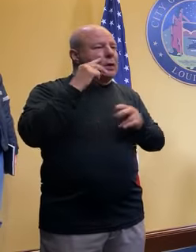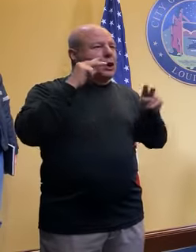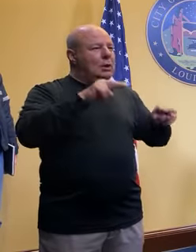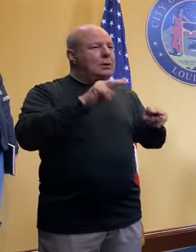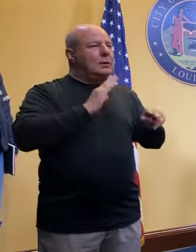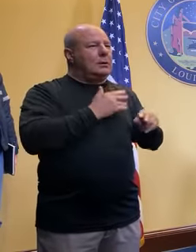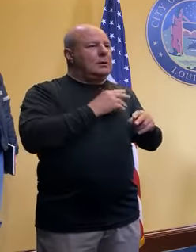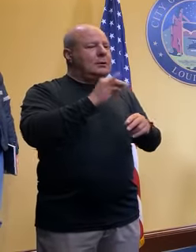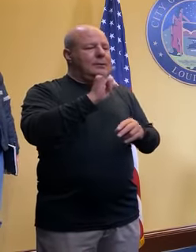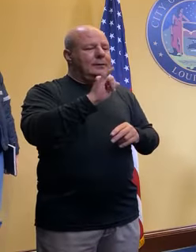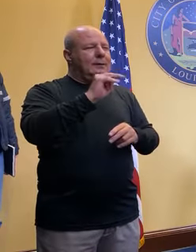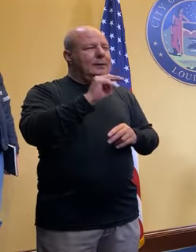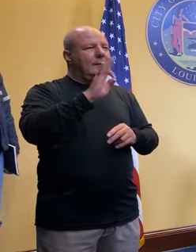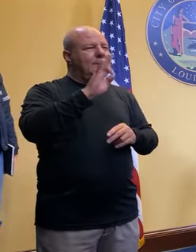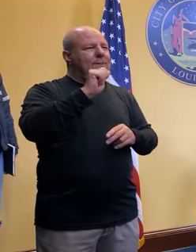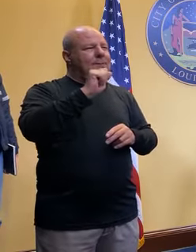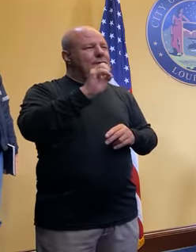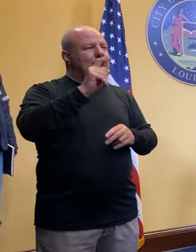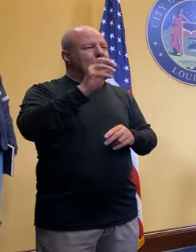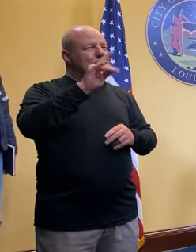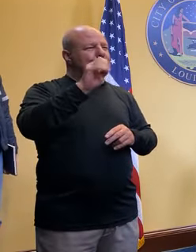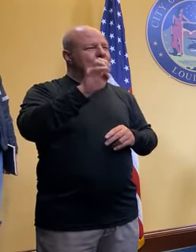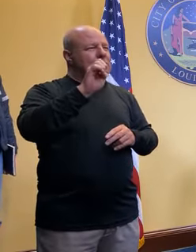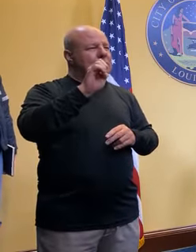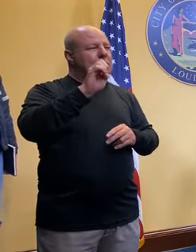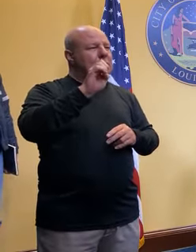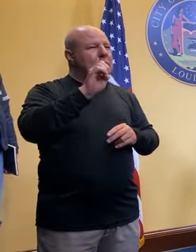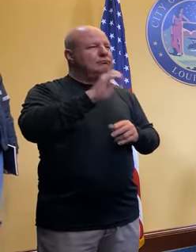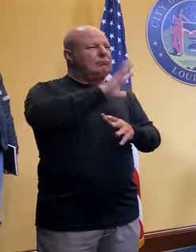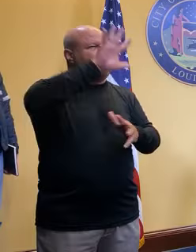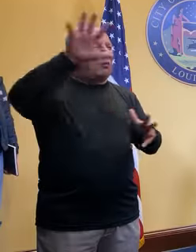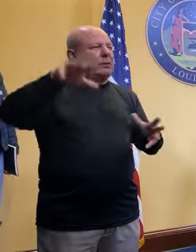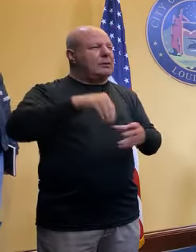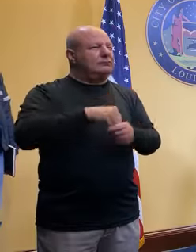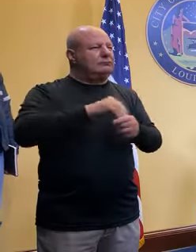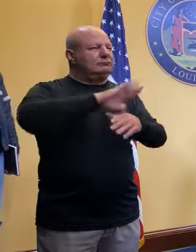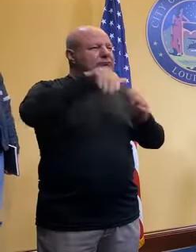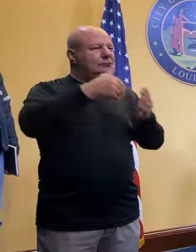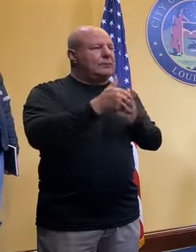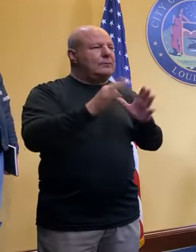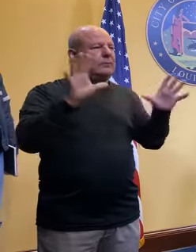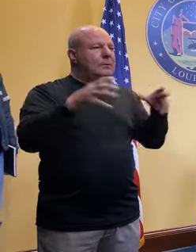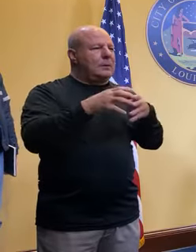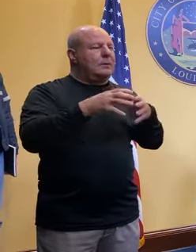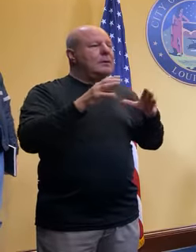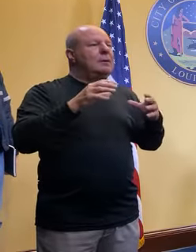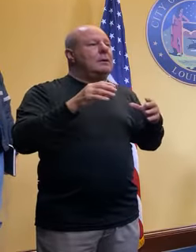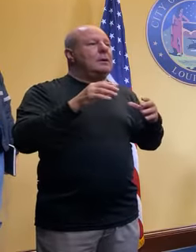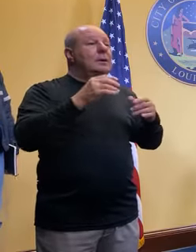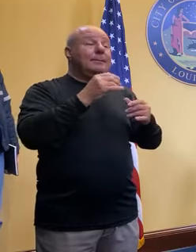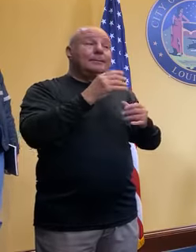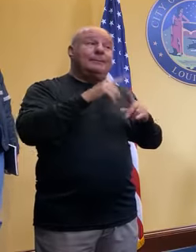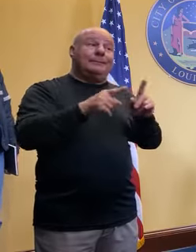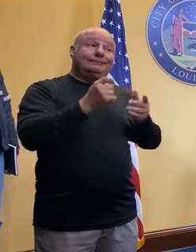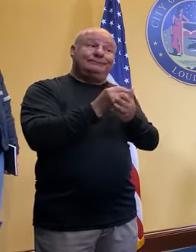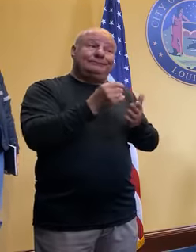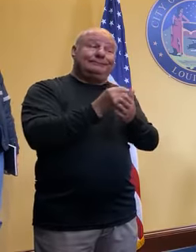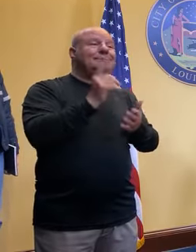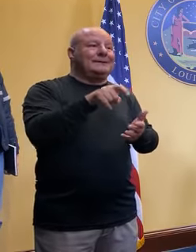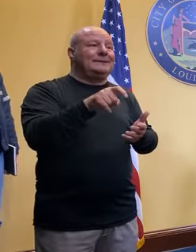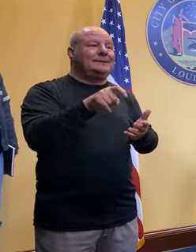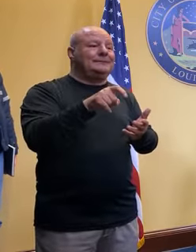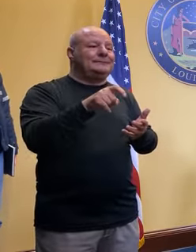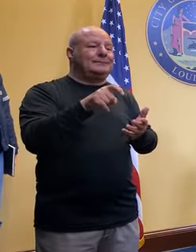at our infrastructure just holistically, it does At the end of the day, you have to have the resources to do it,